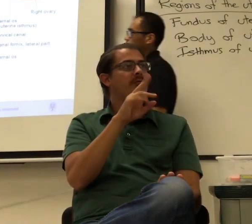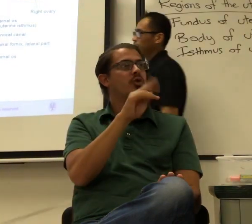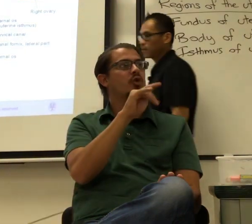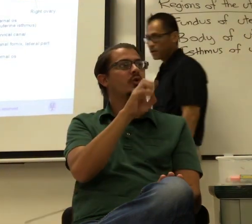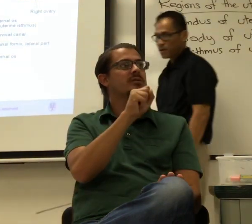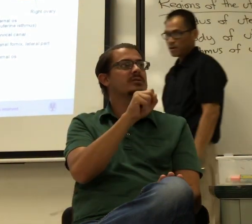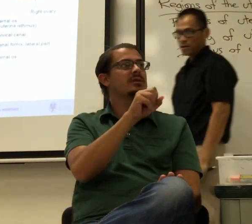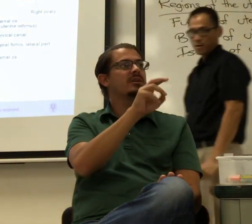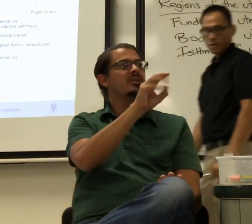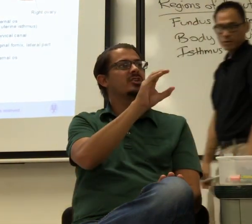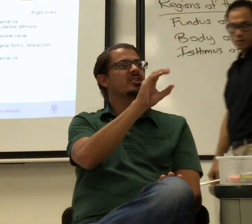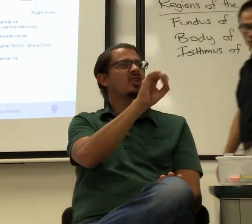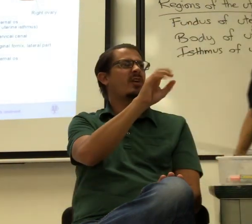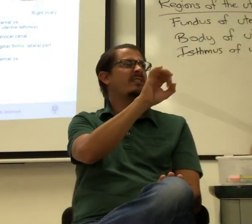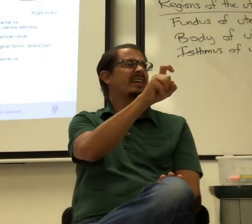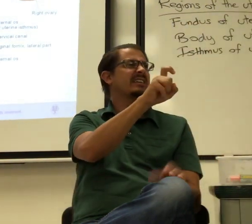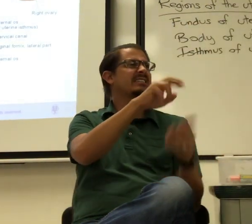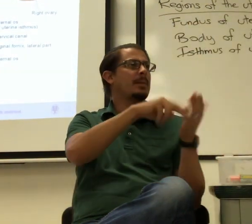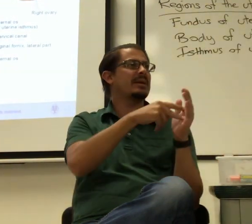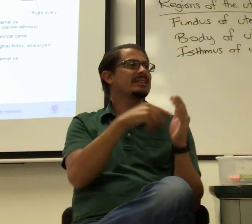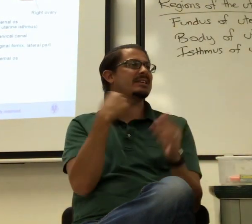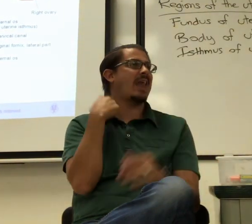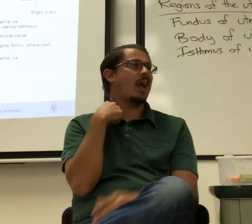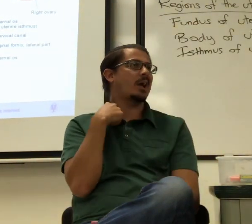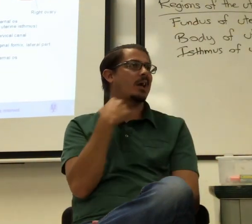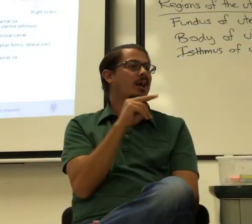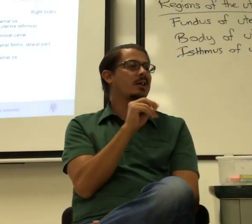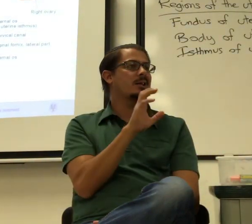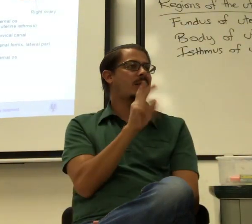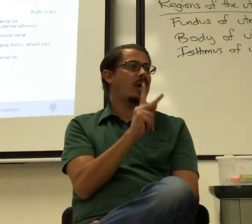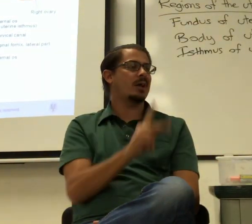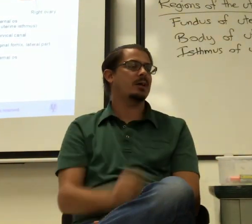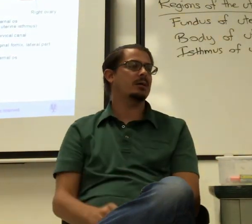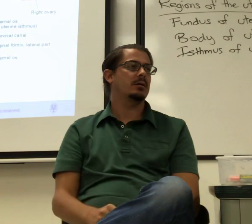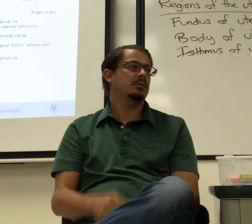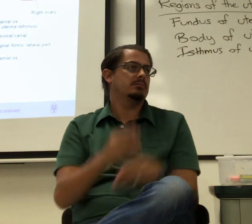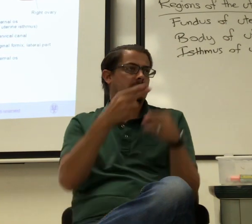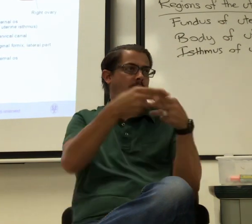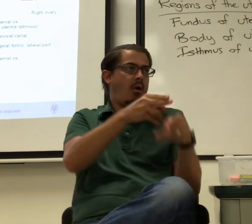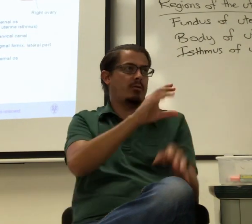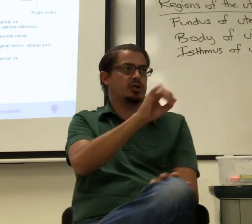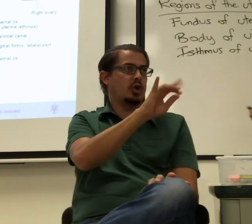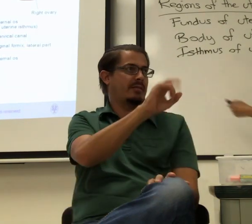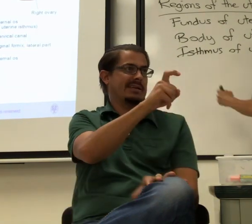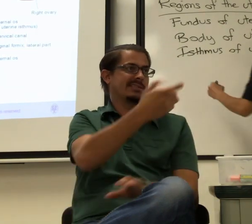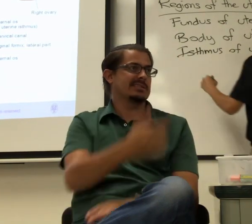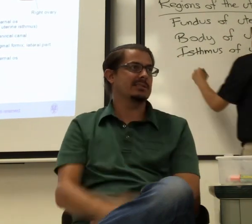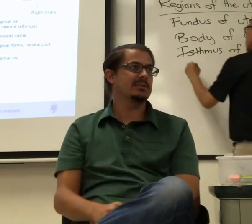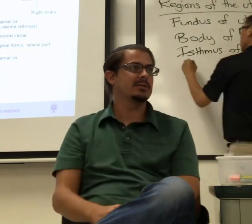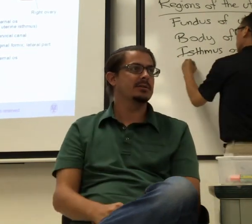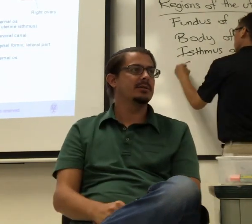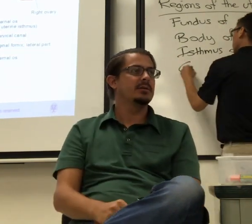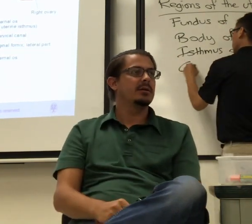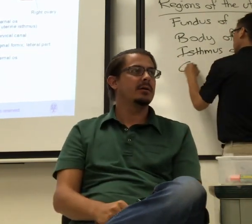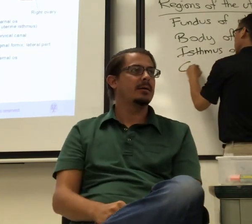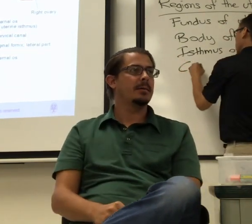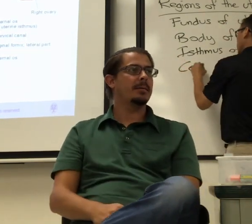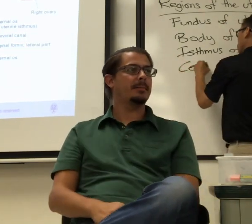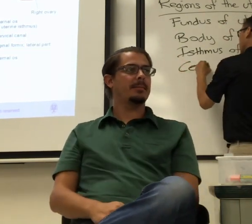neck, it's the cervical uterus. Just call it cervix.